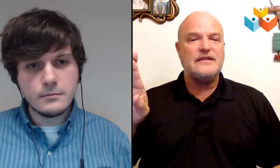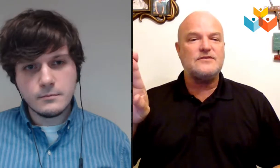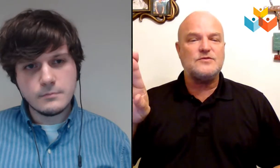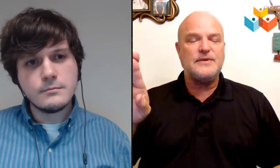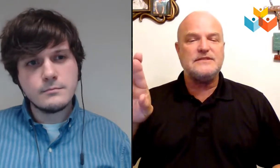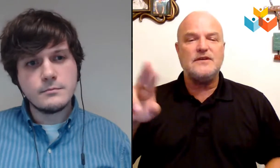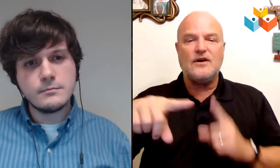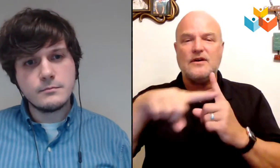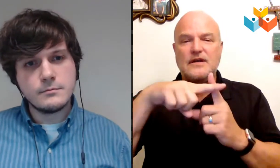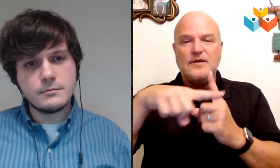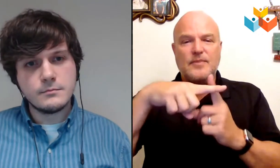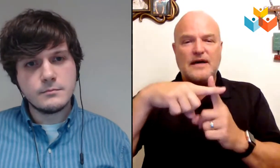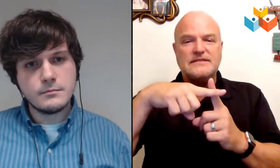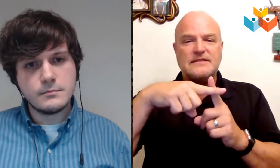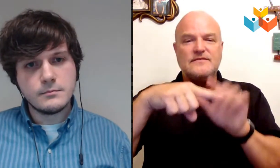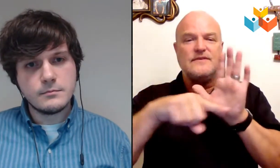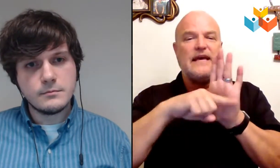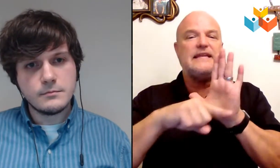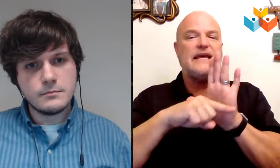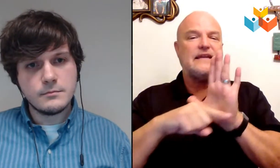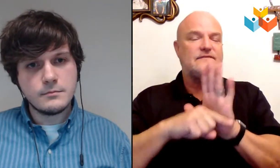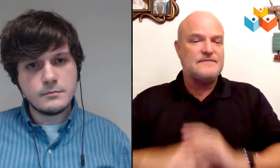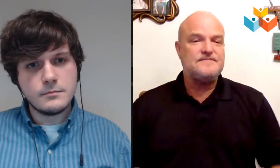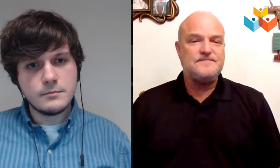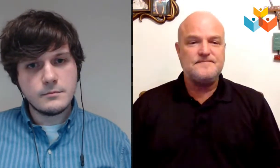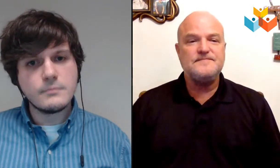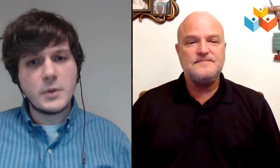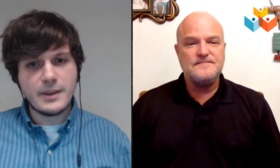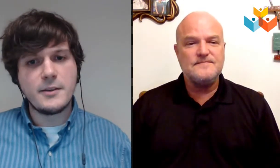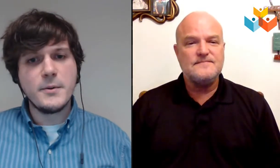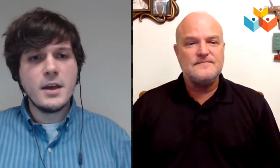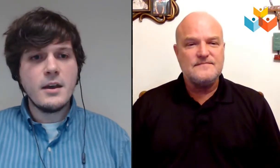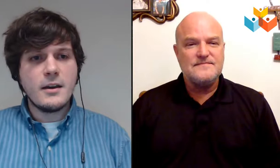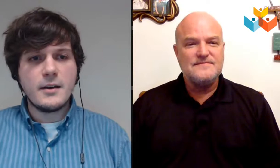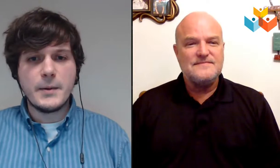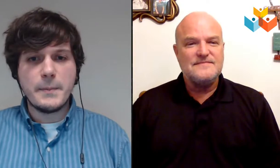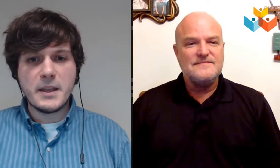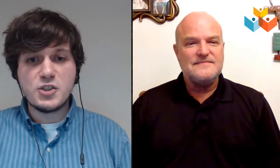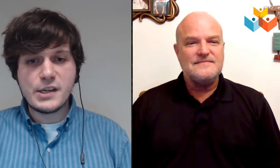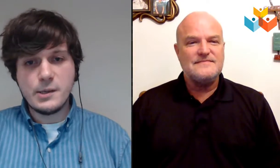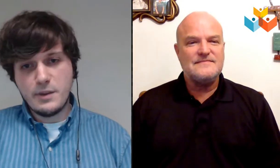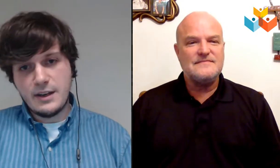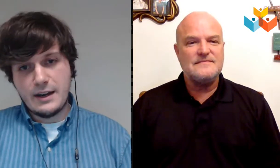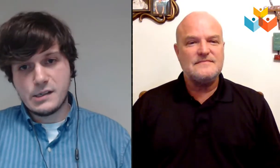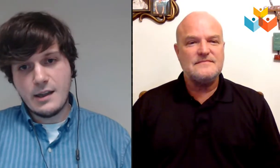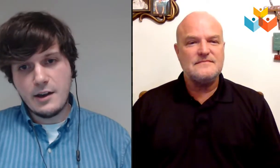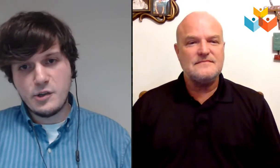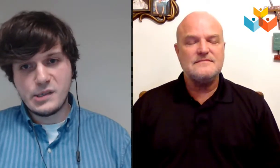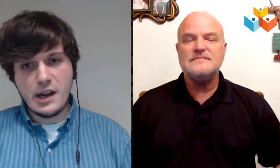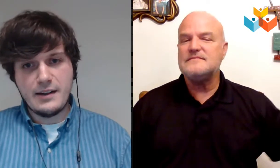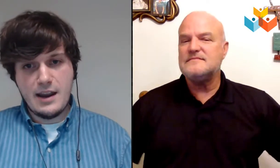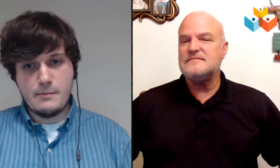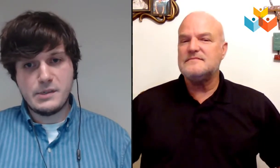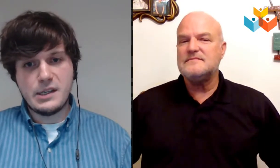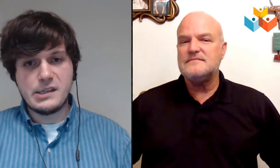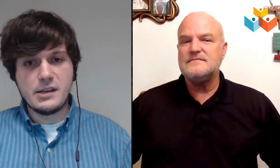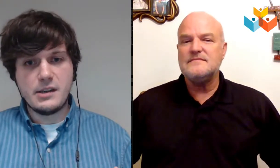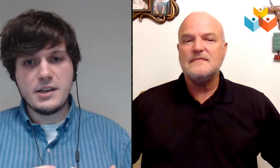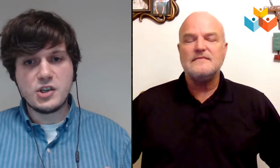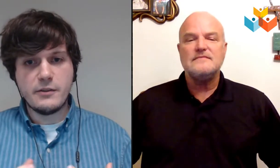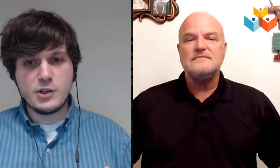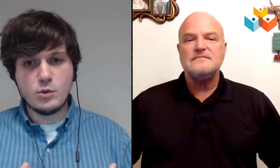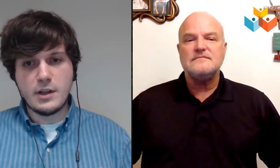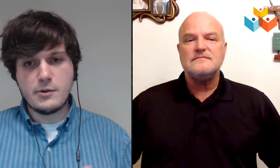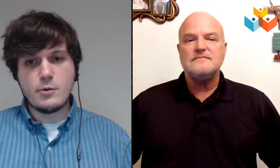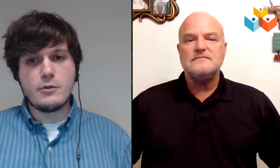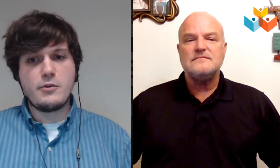the initials PCR, positive and negative. Thank you. Jessamine asked, how do you sign names? Is it